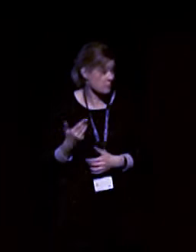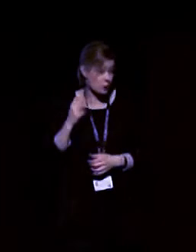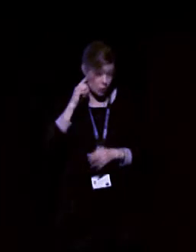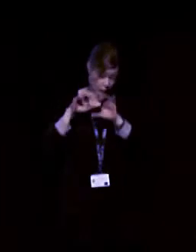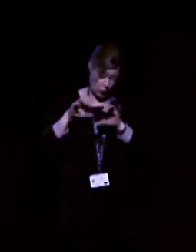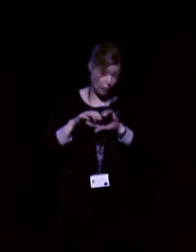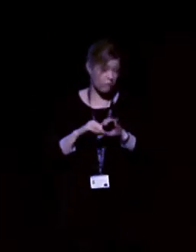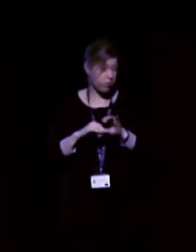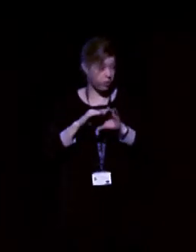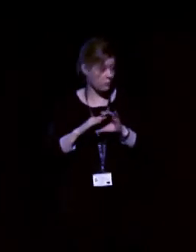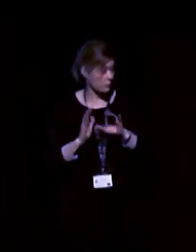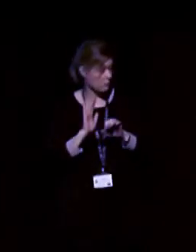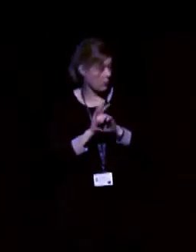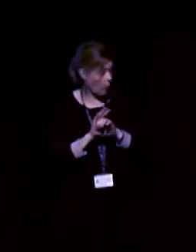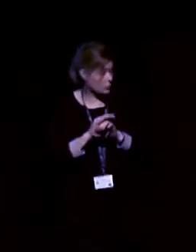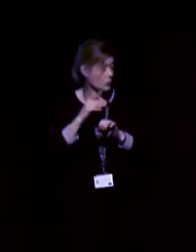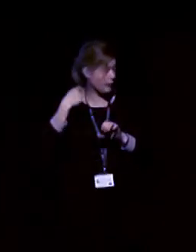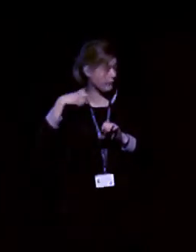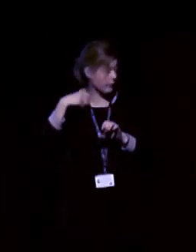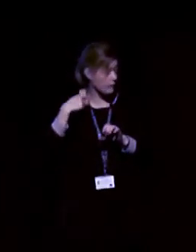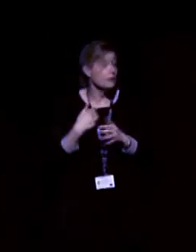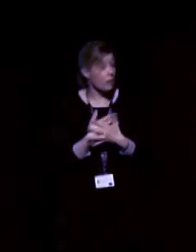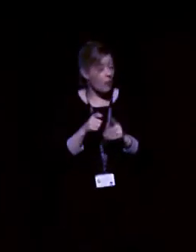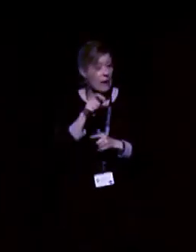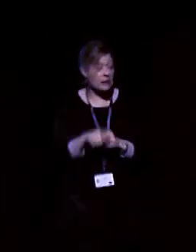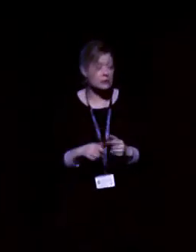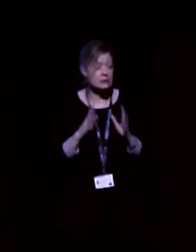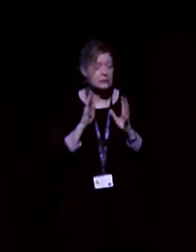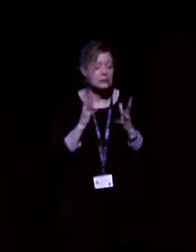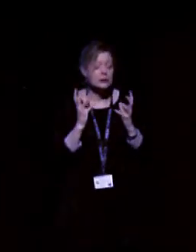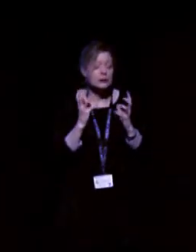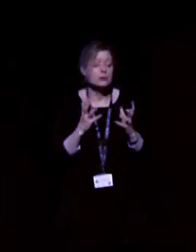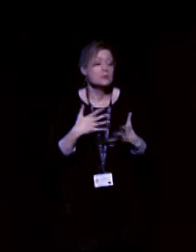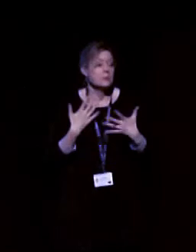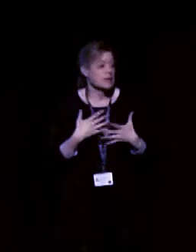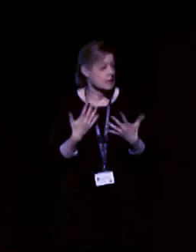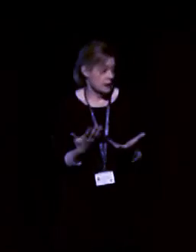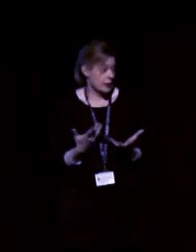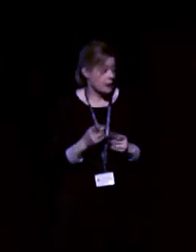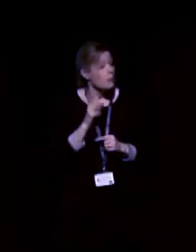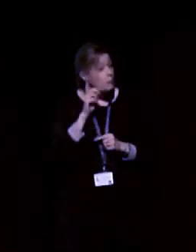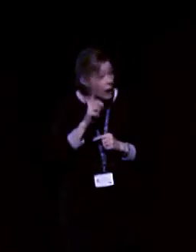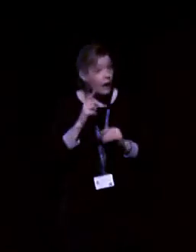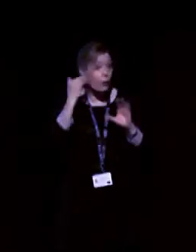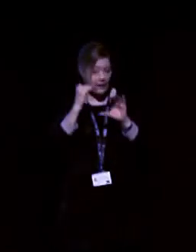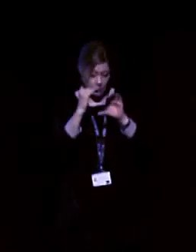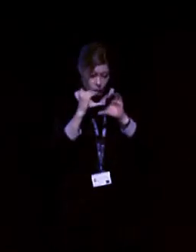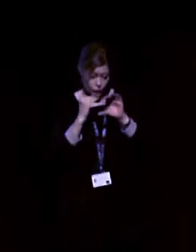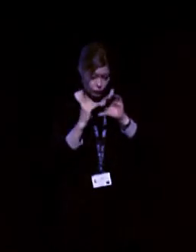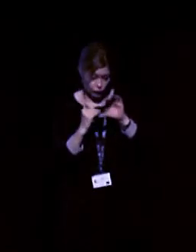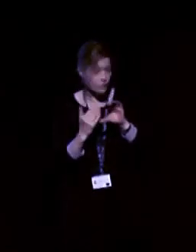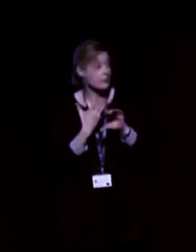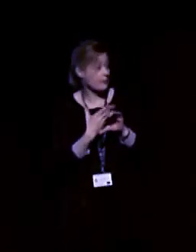ear. A lot of patients find this quite distressing. However, by and large, when the ear is unblocked and the normal signal